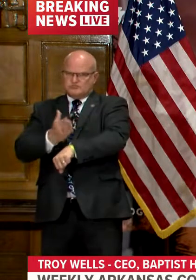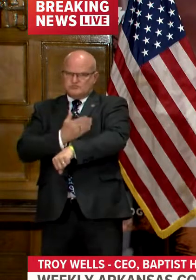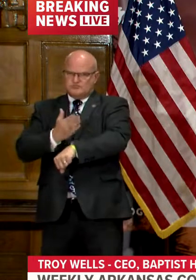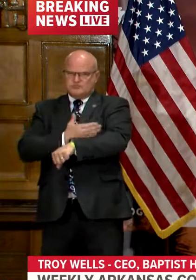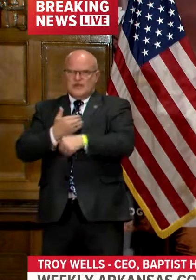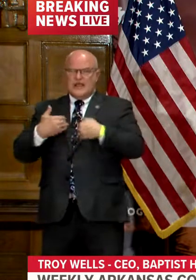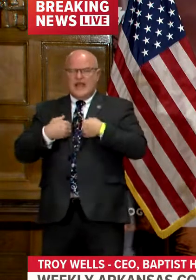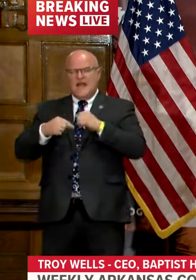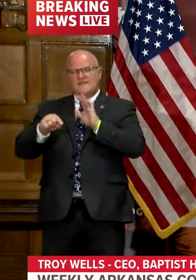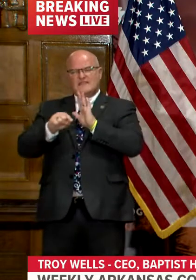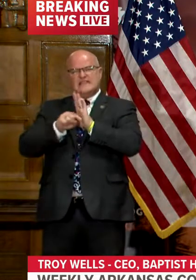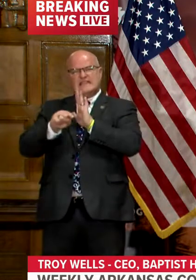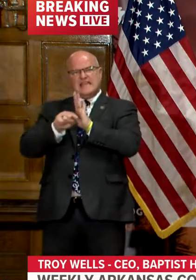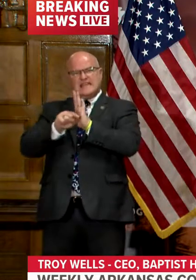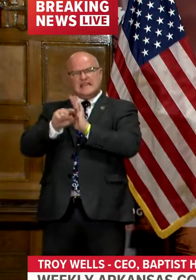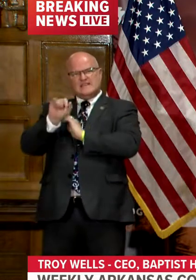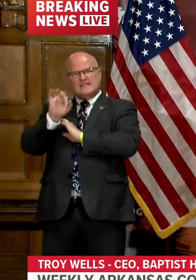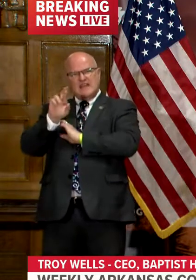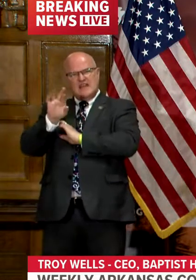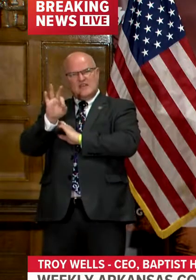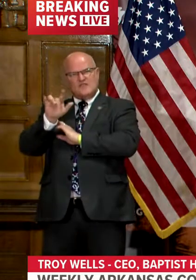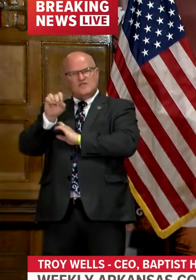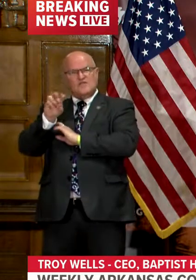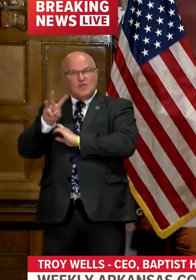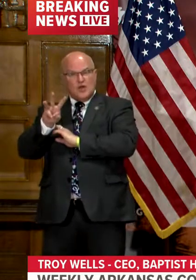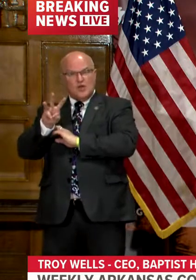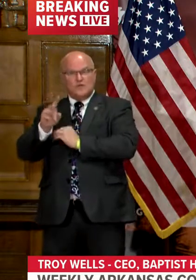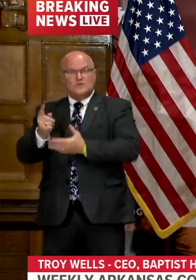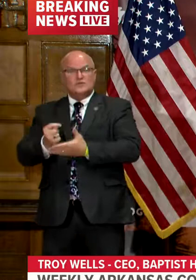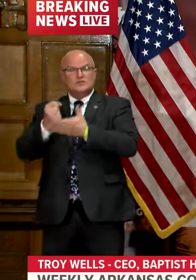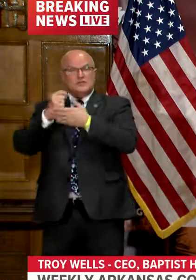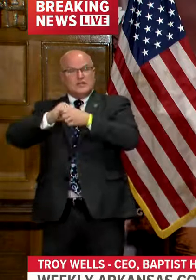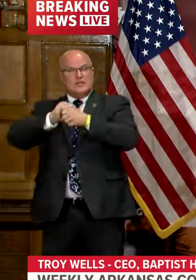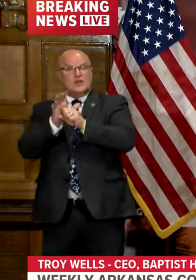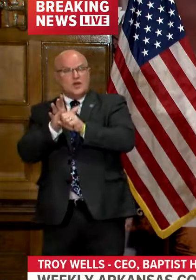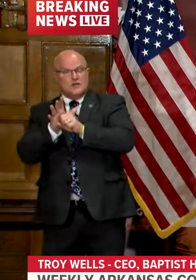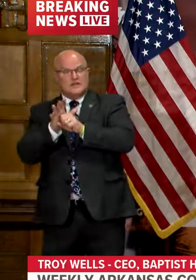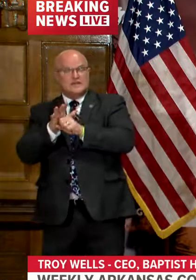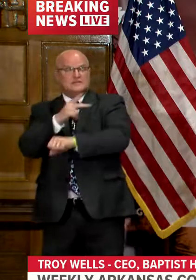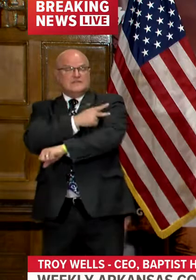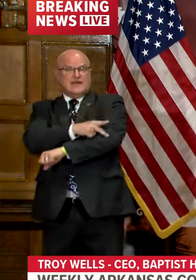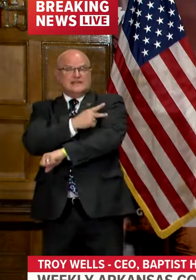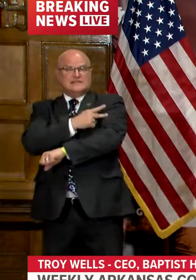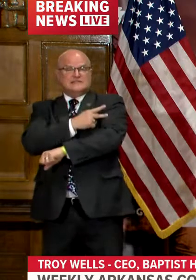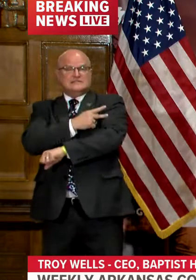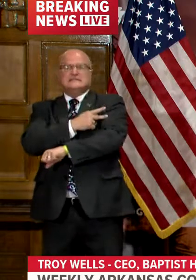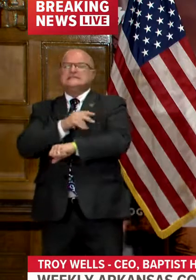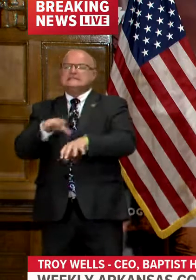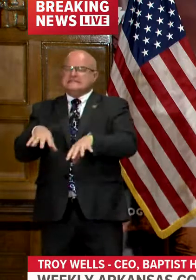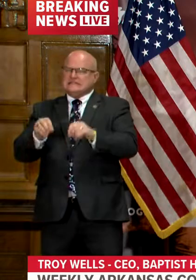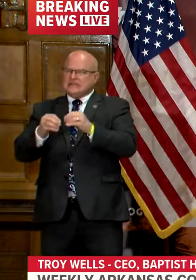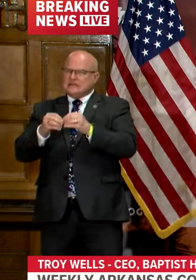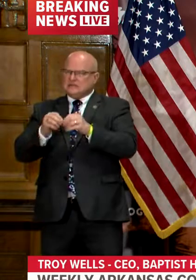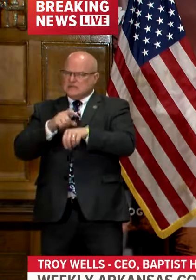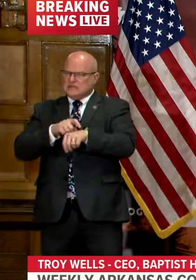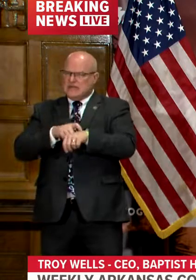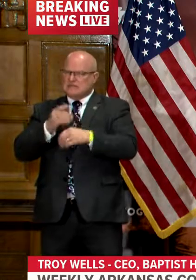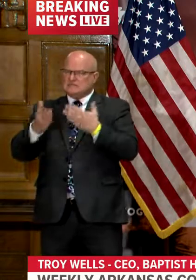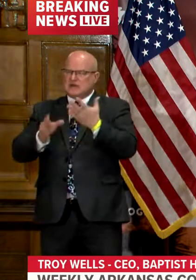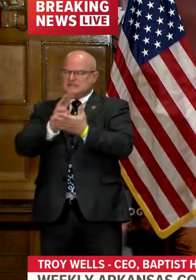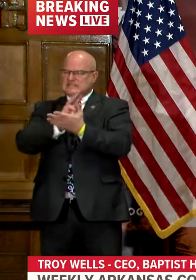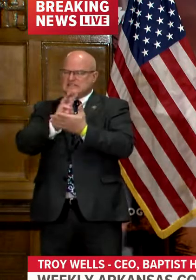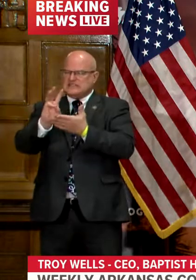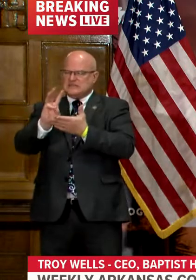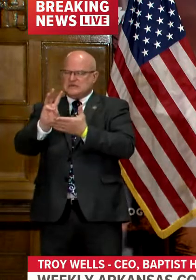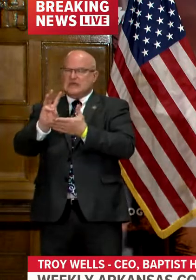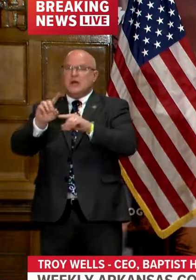negative airflow capacity that we need for treating COVID-19 patients. That project will take a little bit more time, 6 to 8 weeks perhaps, but it will